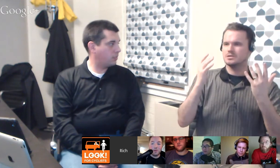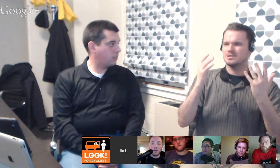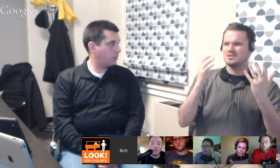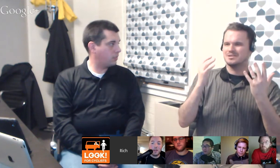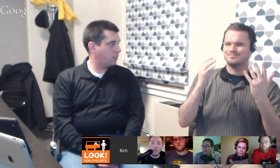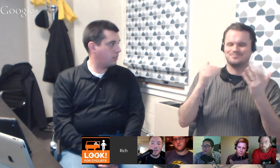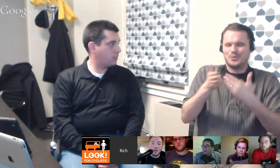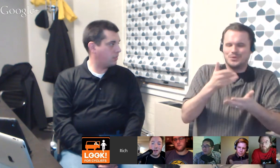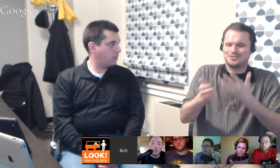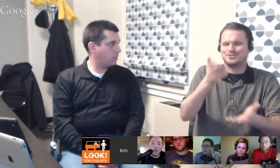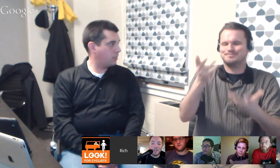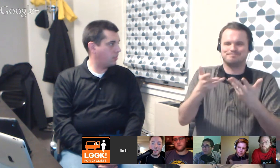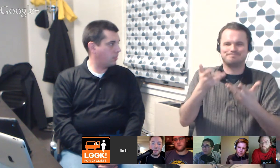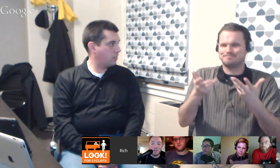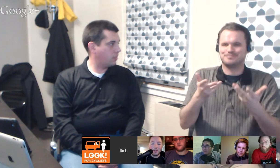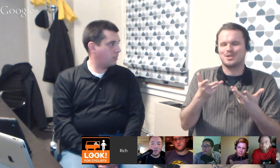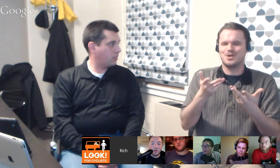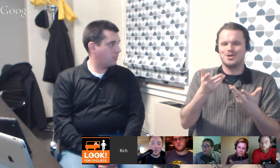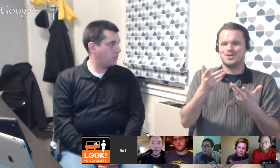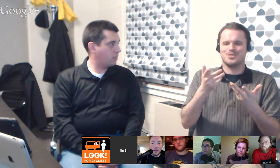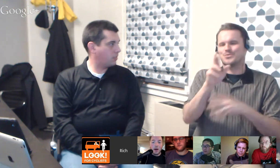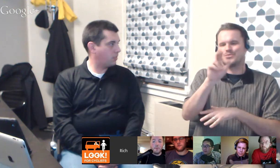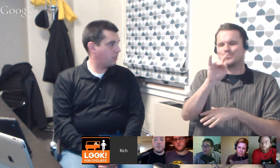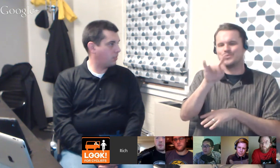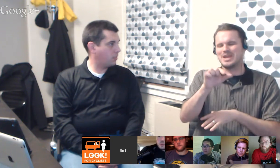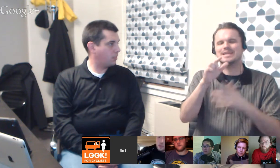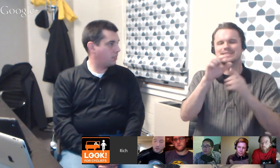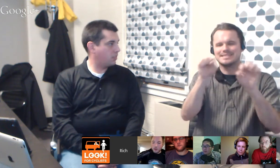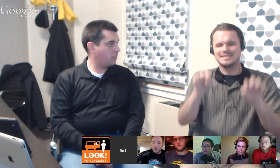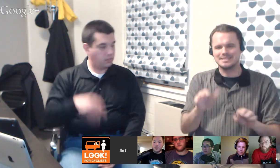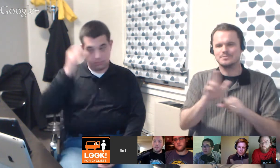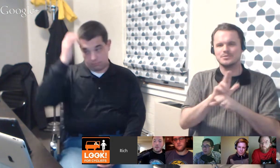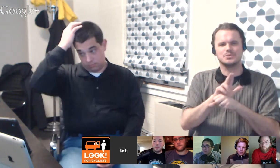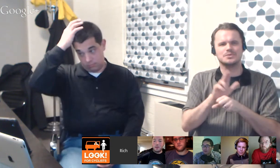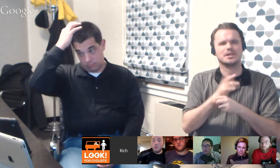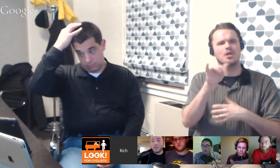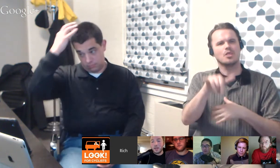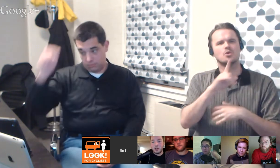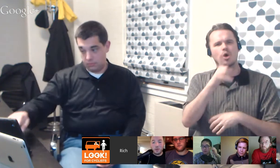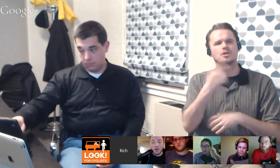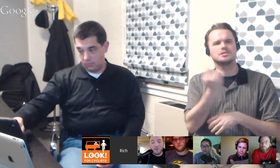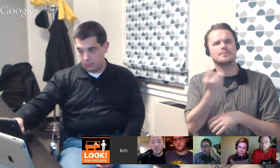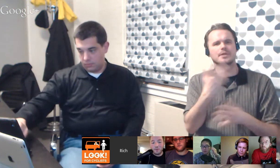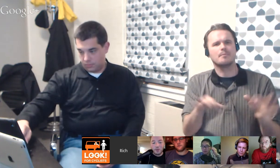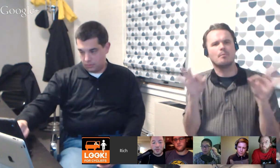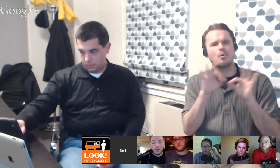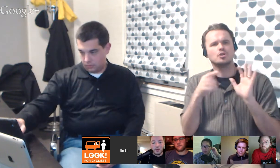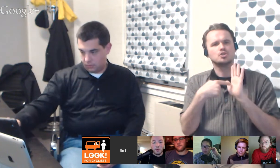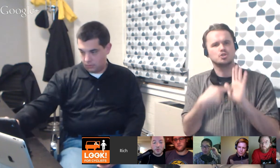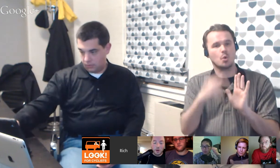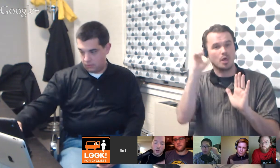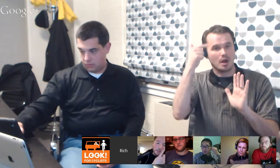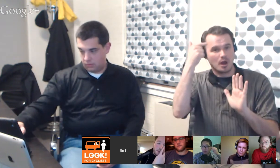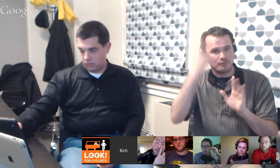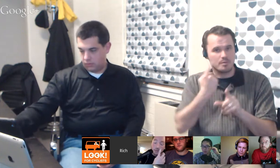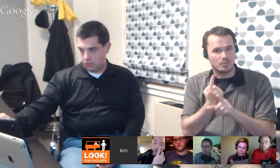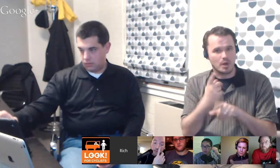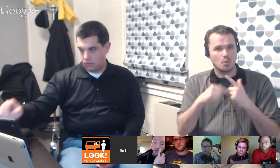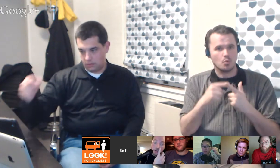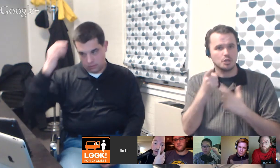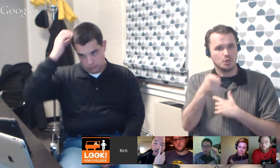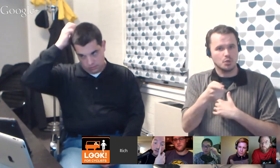know, whatever the rating system is that you're using, those are something important to kind of show the government, right? When you you